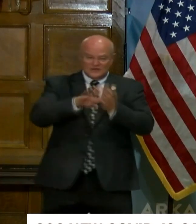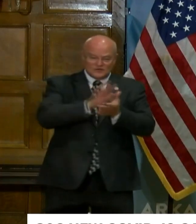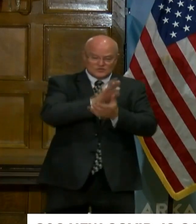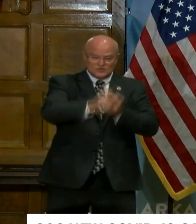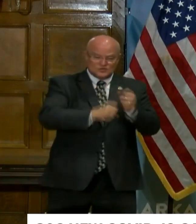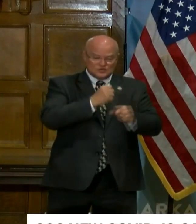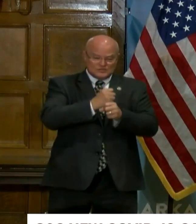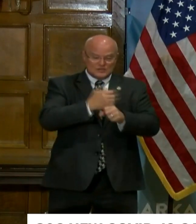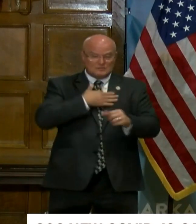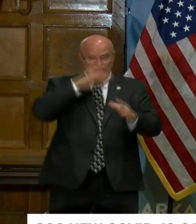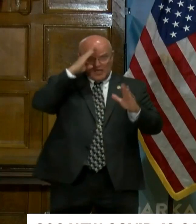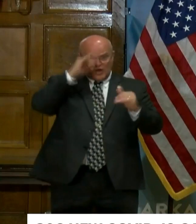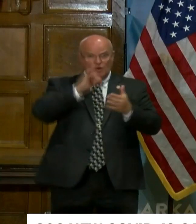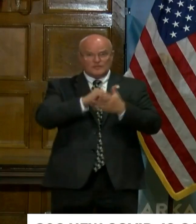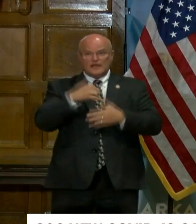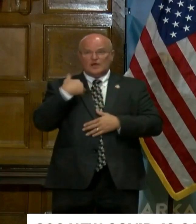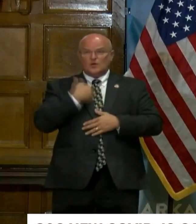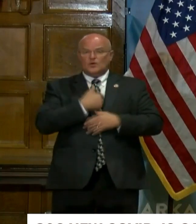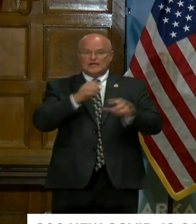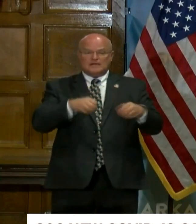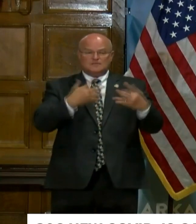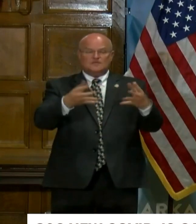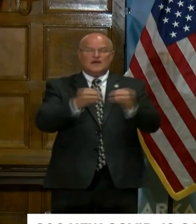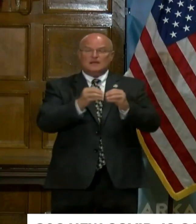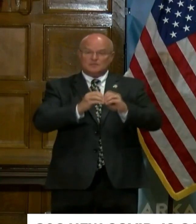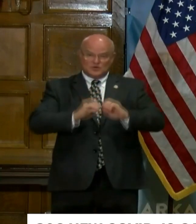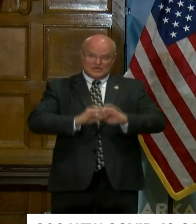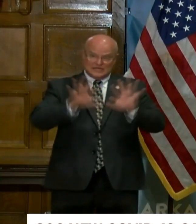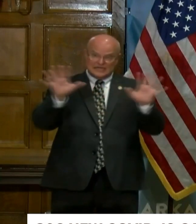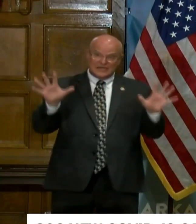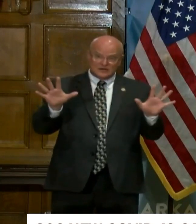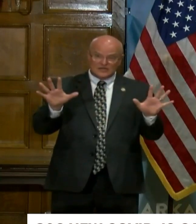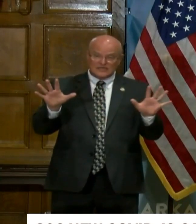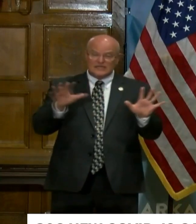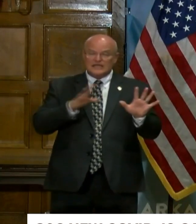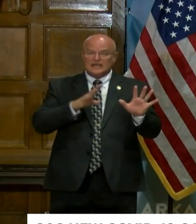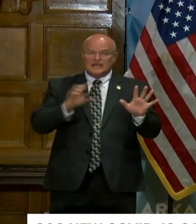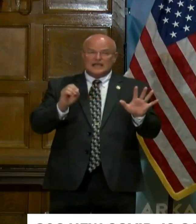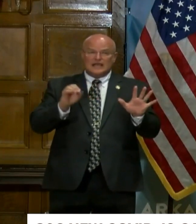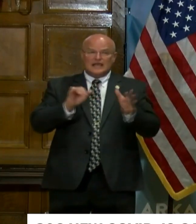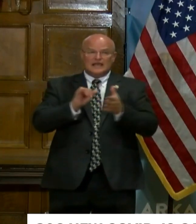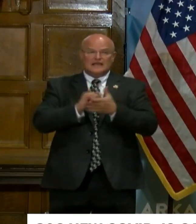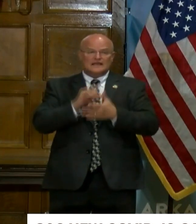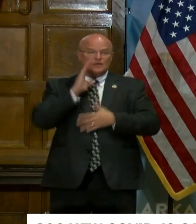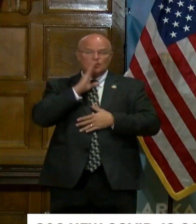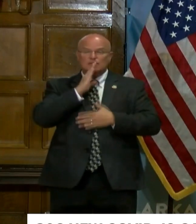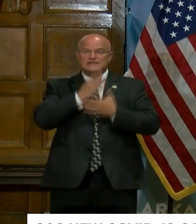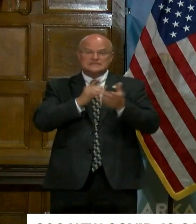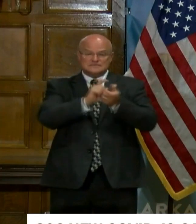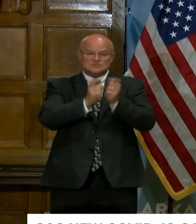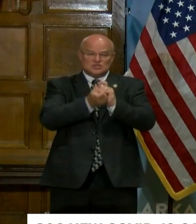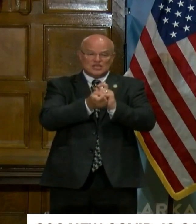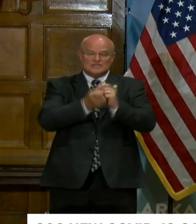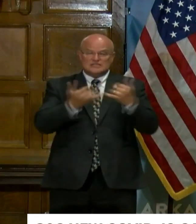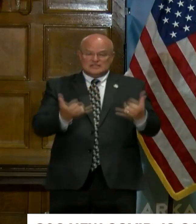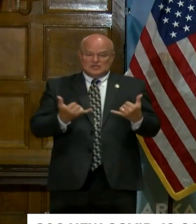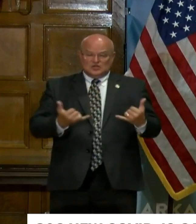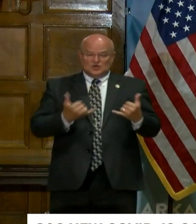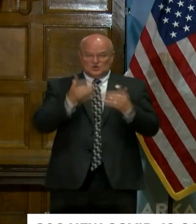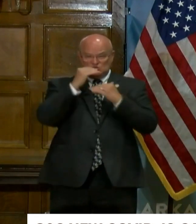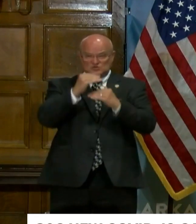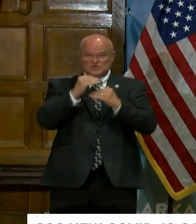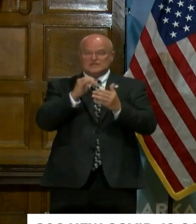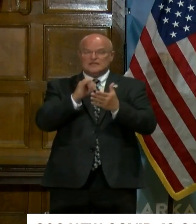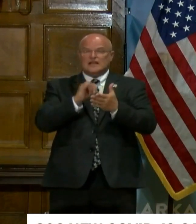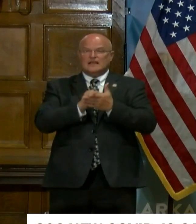year, it's my hope that we'll be able to provide more clarity and that there will be some changes in the current